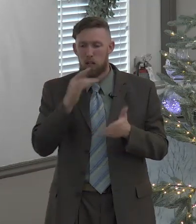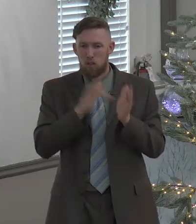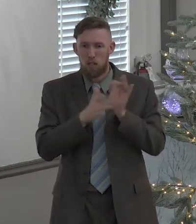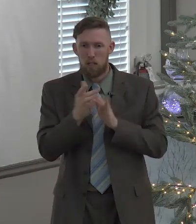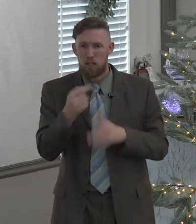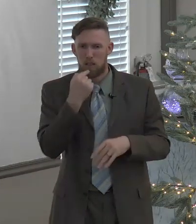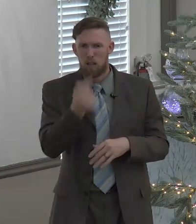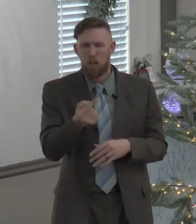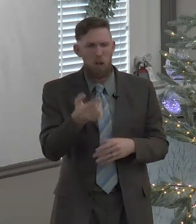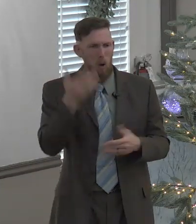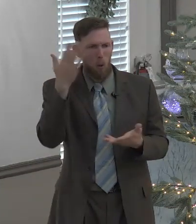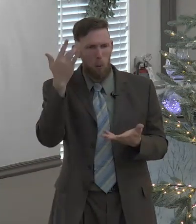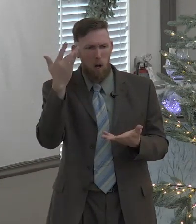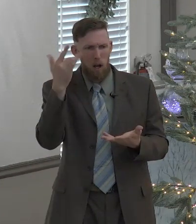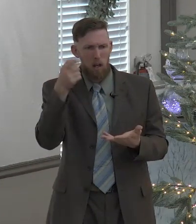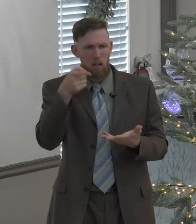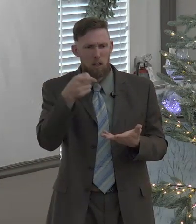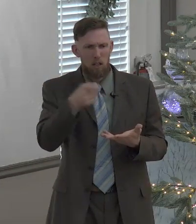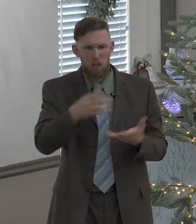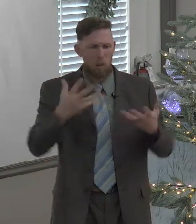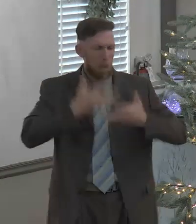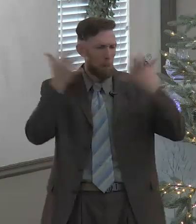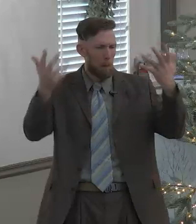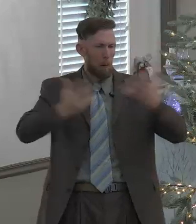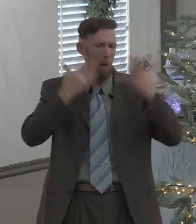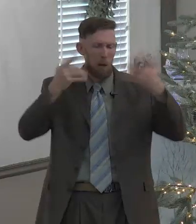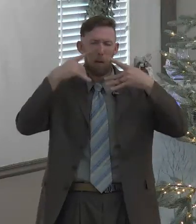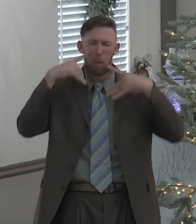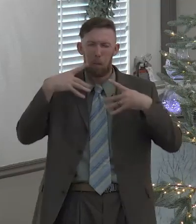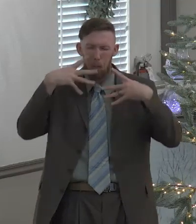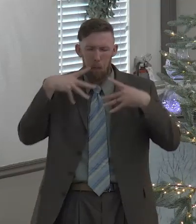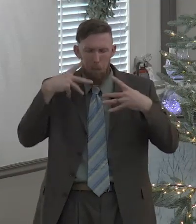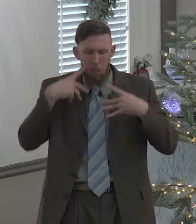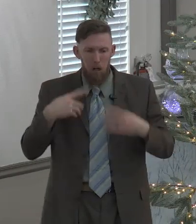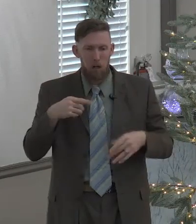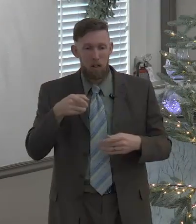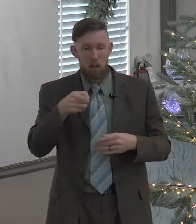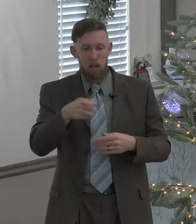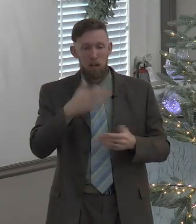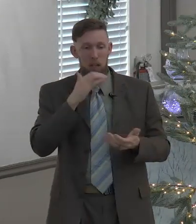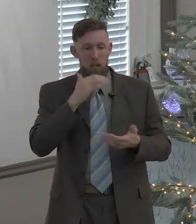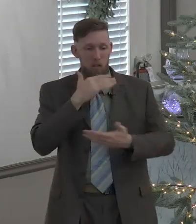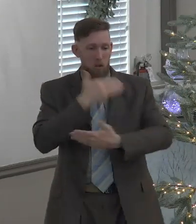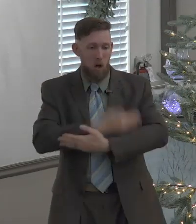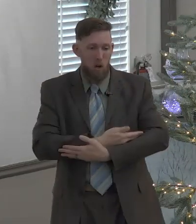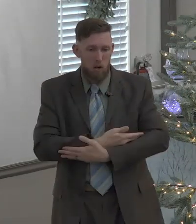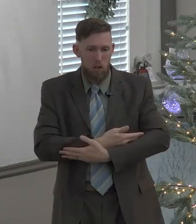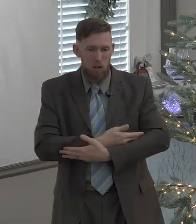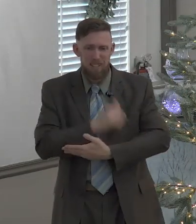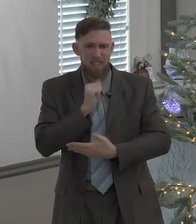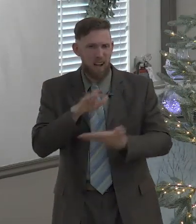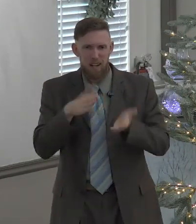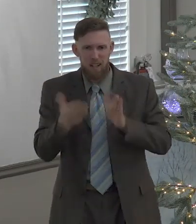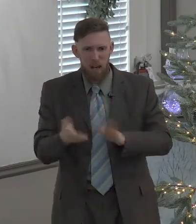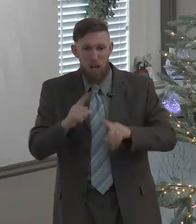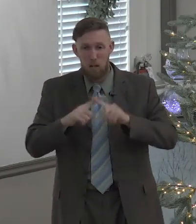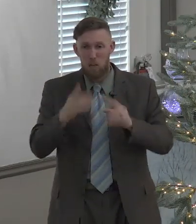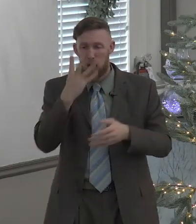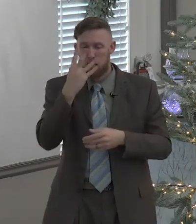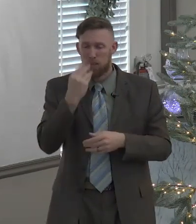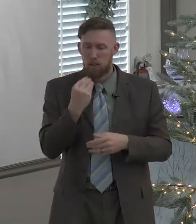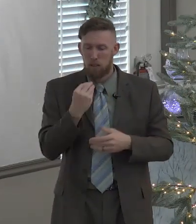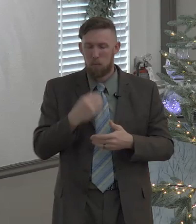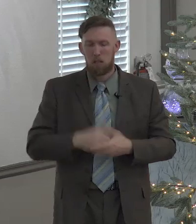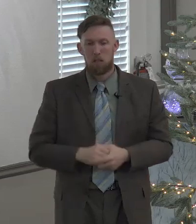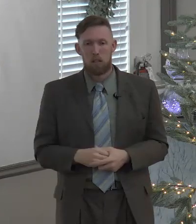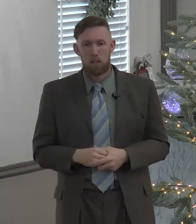This is an interesting statement that Jesus makes. Look at it. Why make ye this ado and weep? The damsel